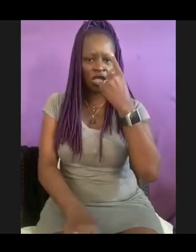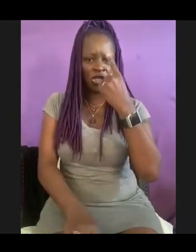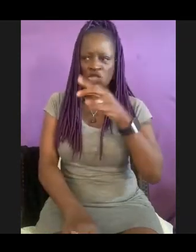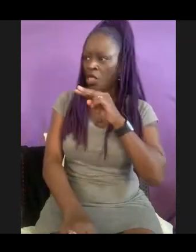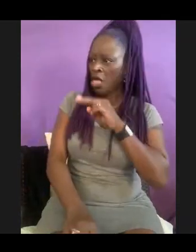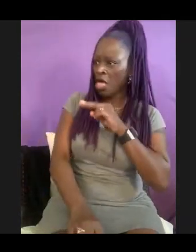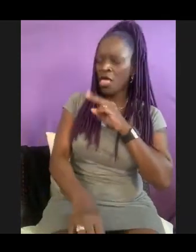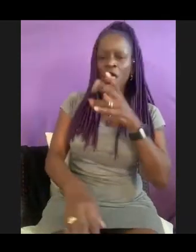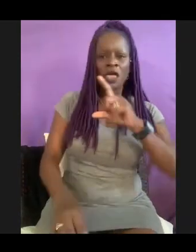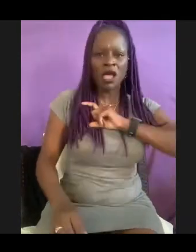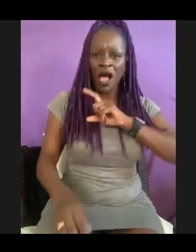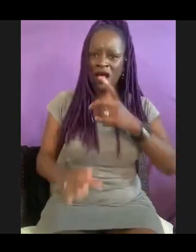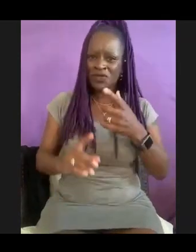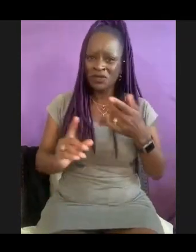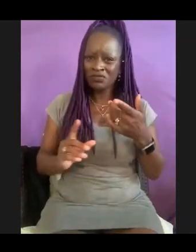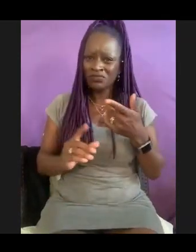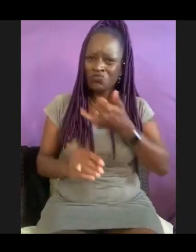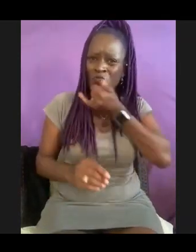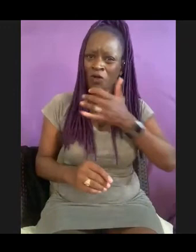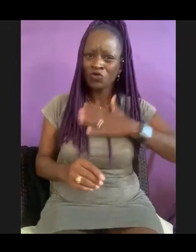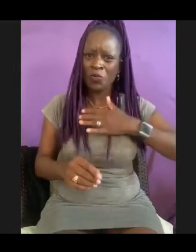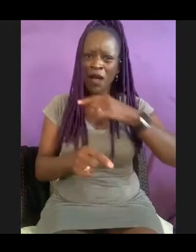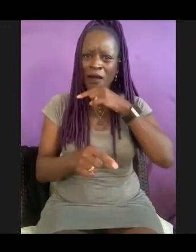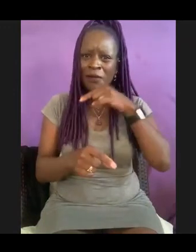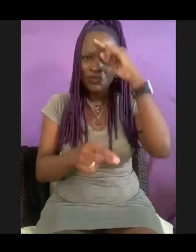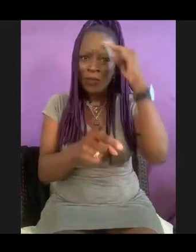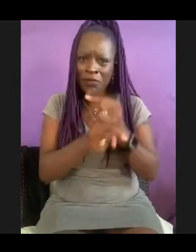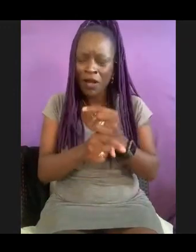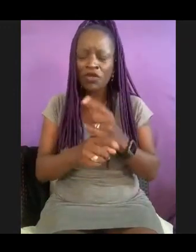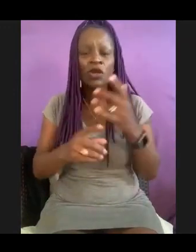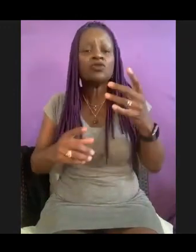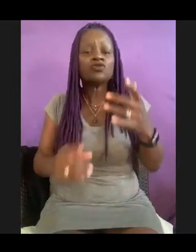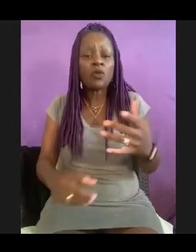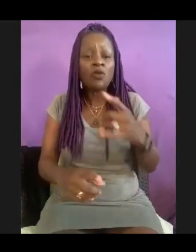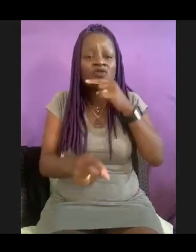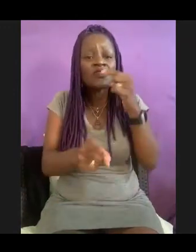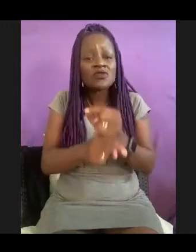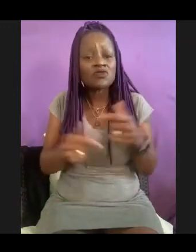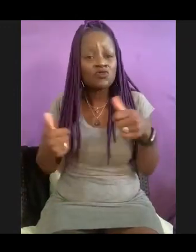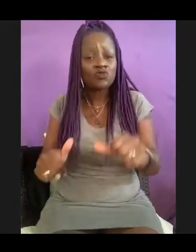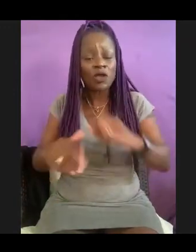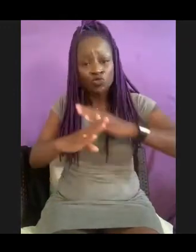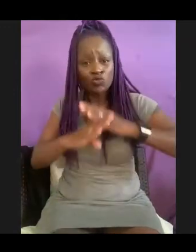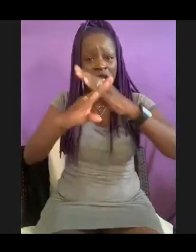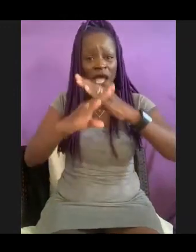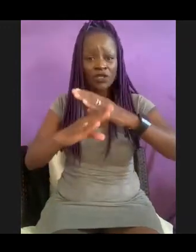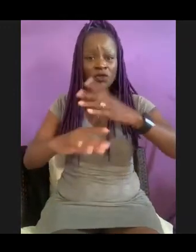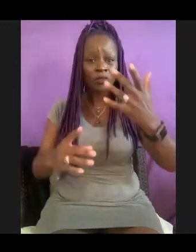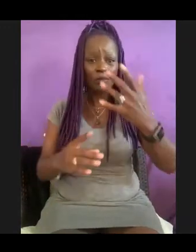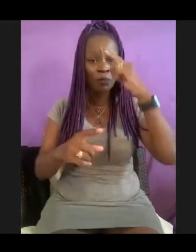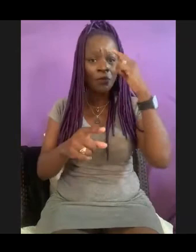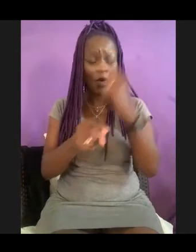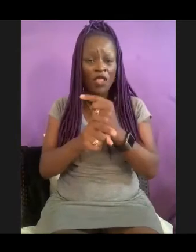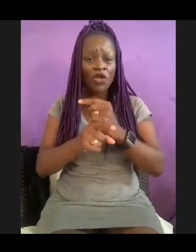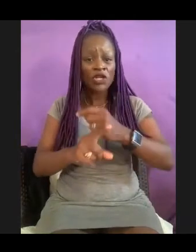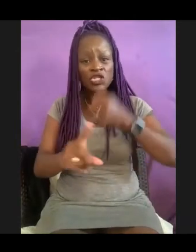brother. She began to hit the policeman. The child was convicted